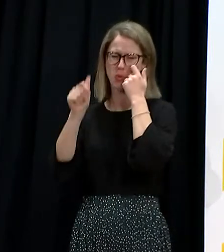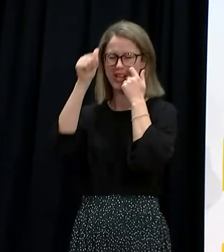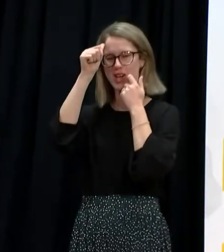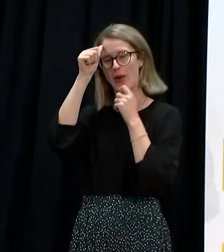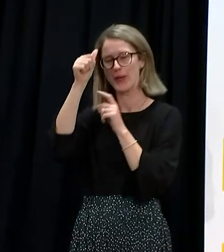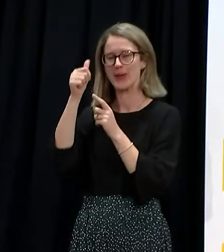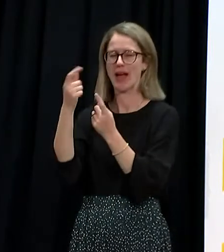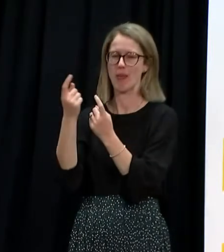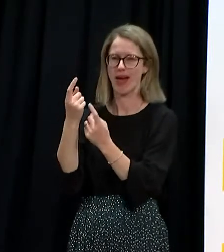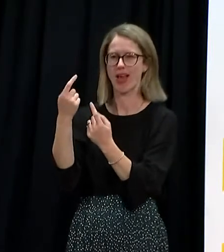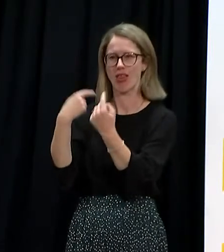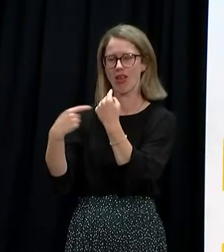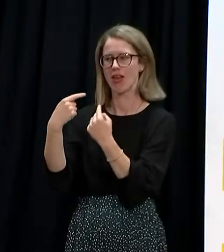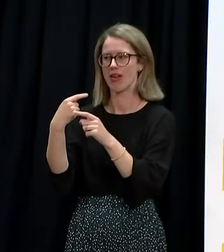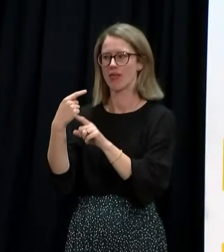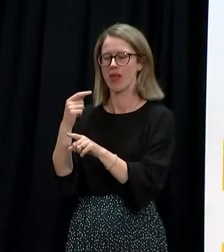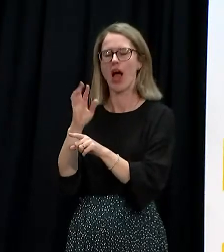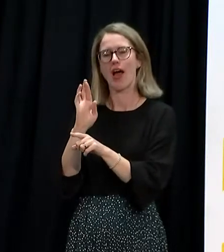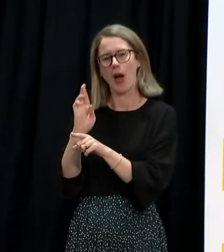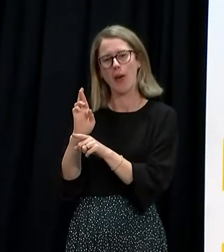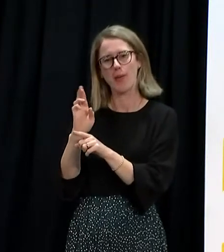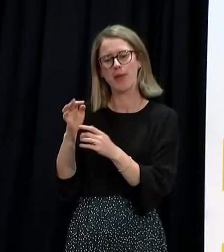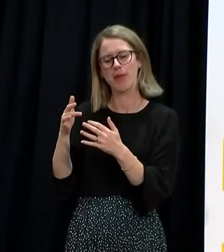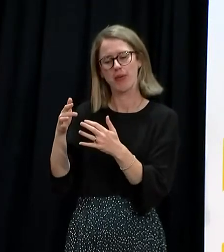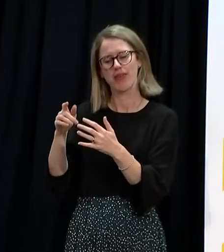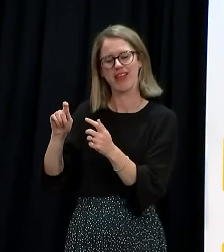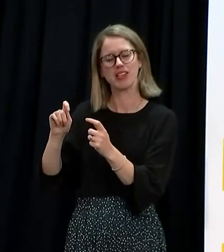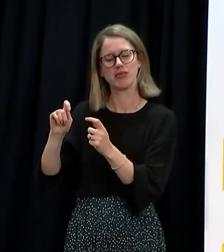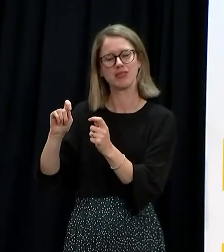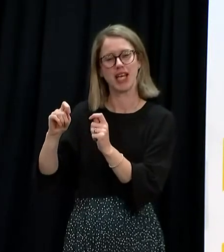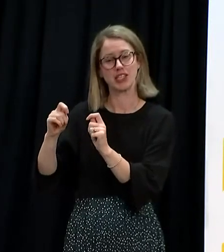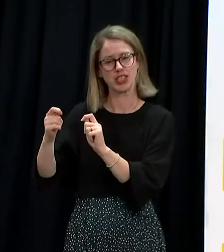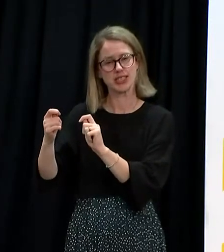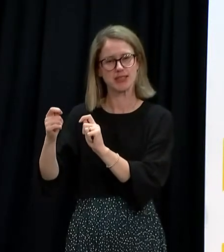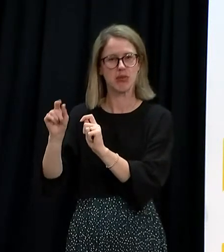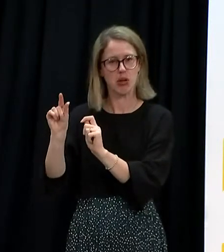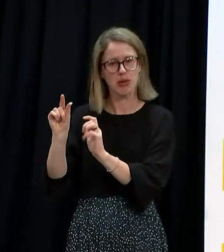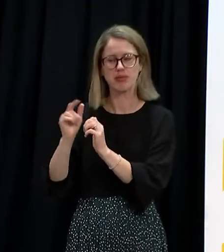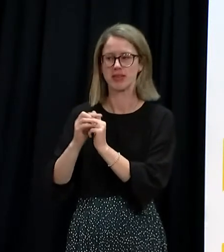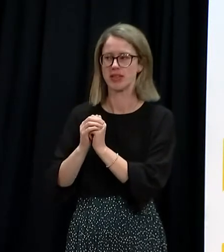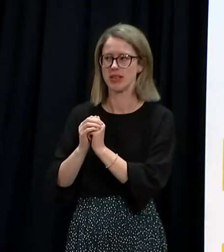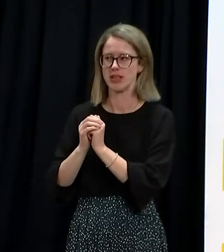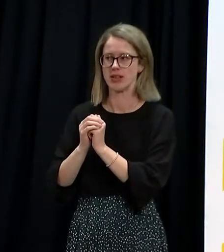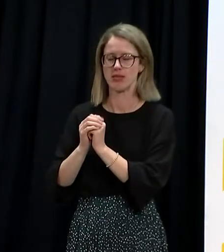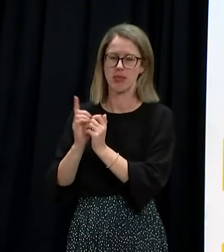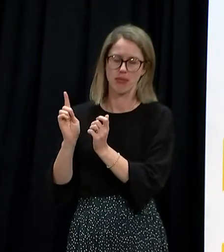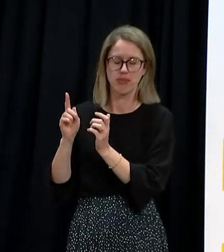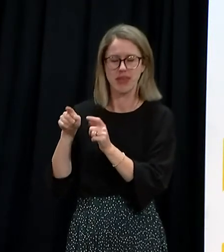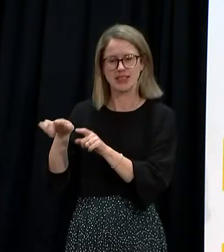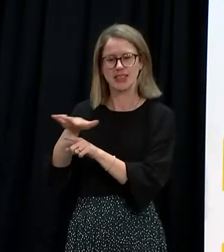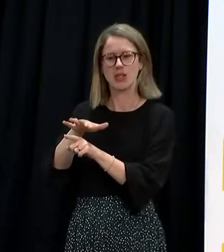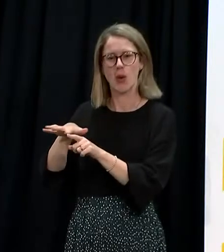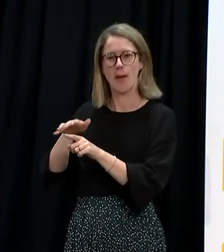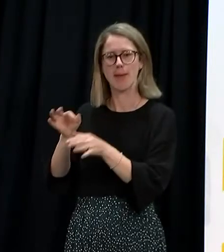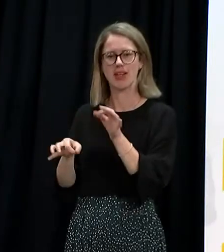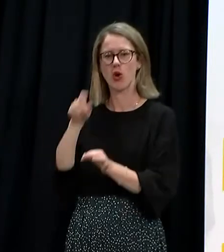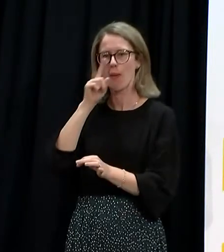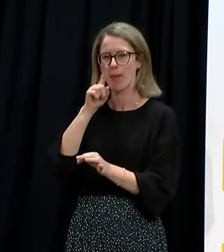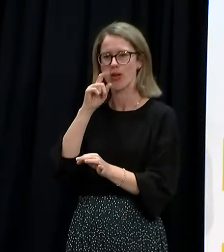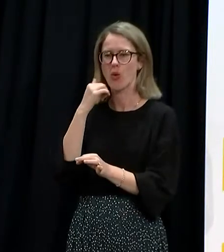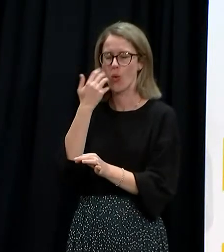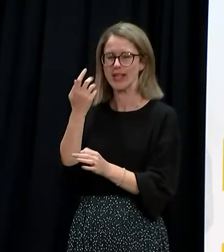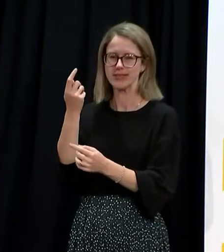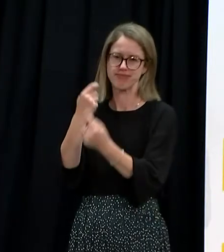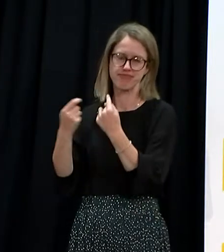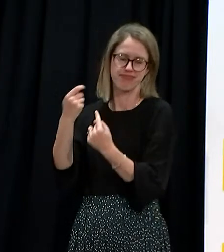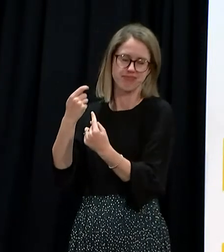know what's going to come our way, and I hope that over time that changes a bit. But for here and now, that is the way it is, and we accept